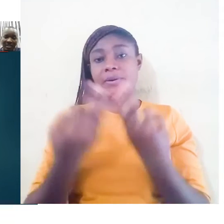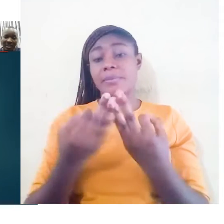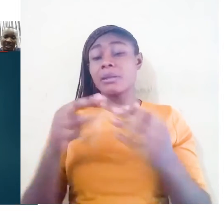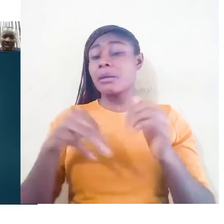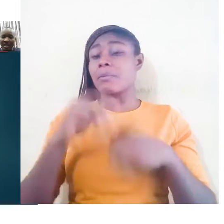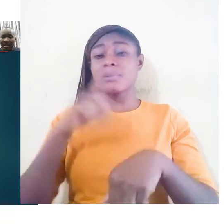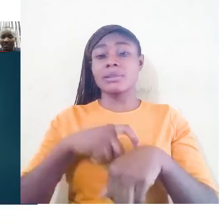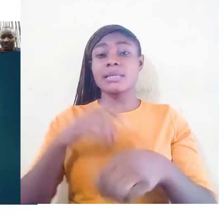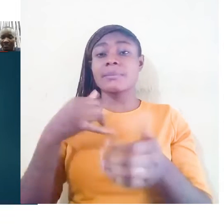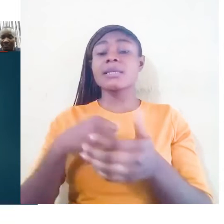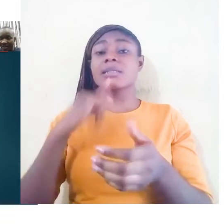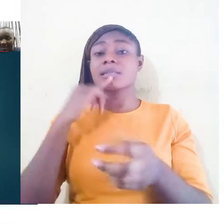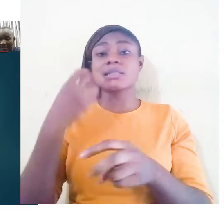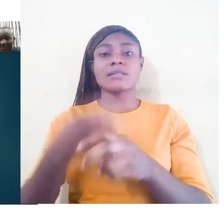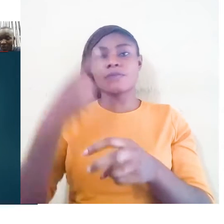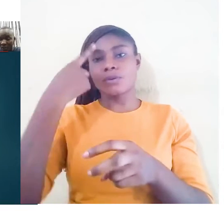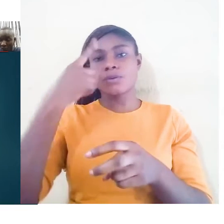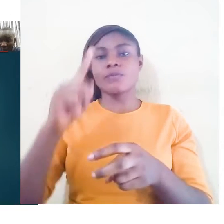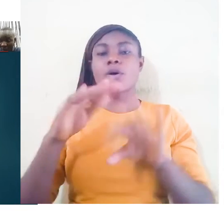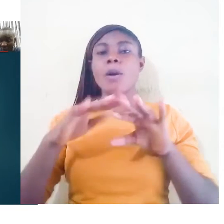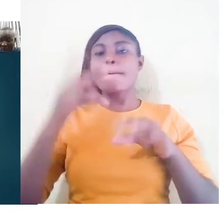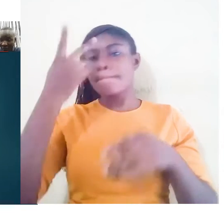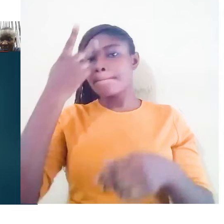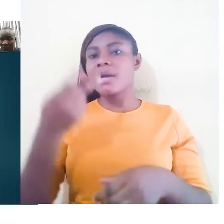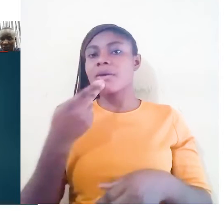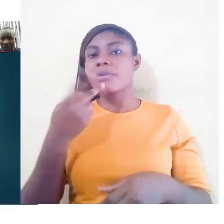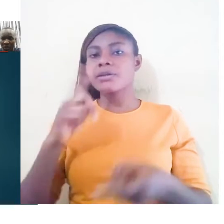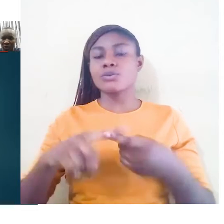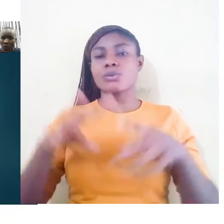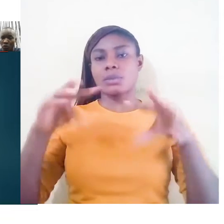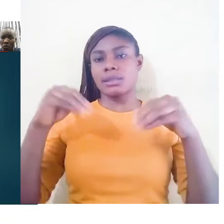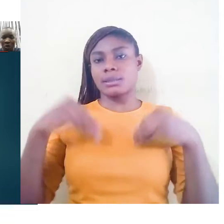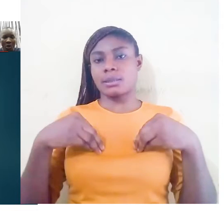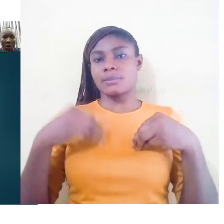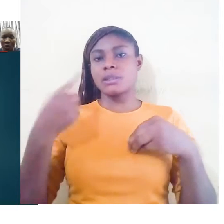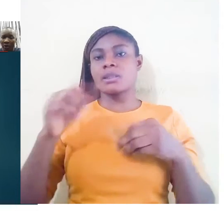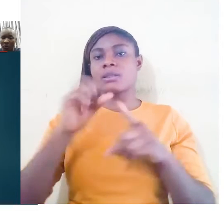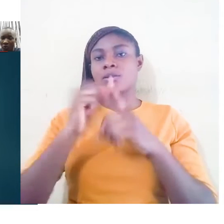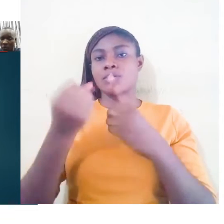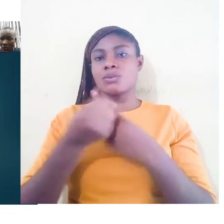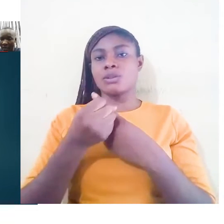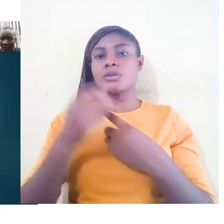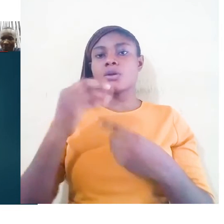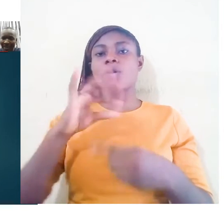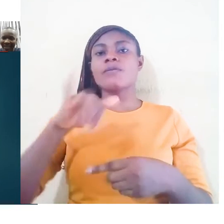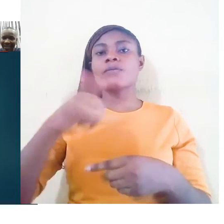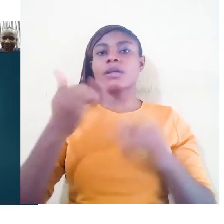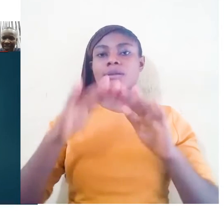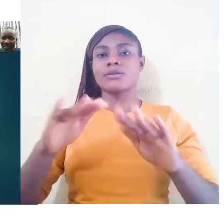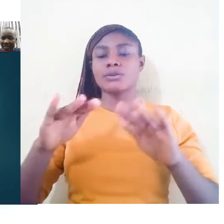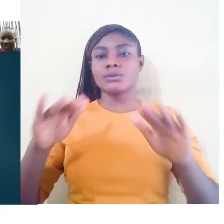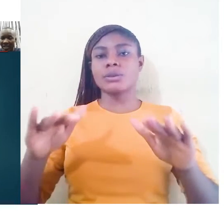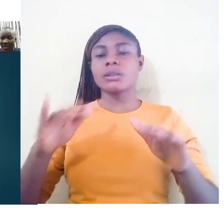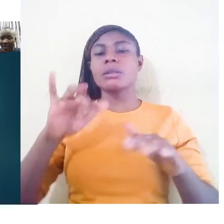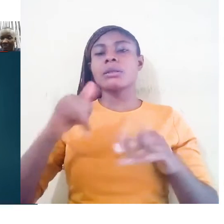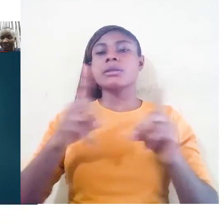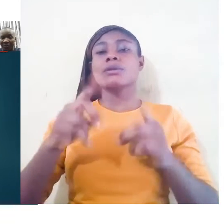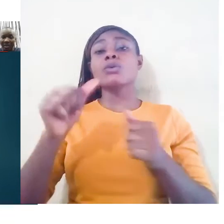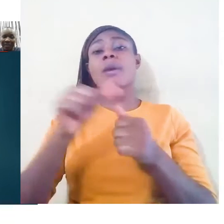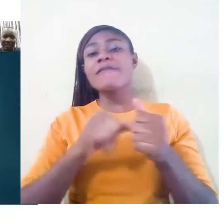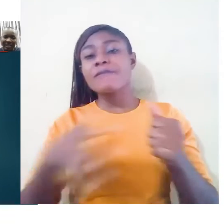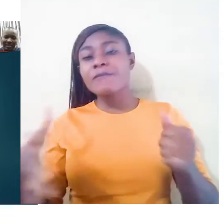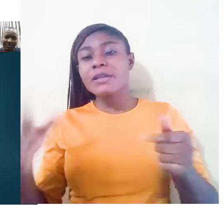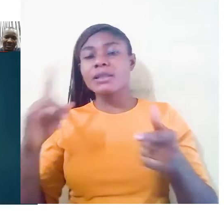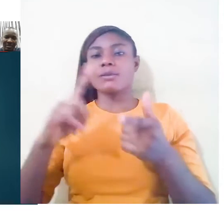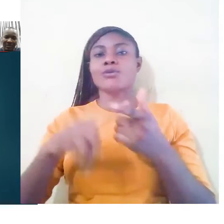accept the situation of their children, so they do all they could to try combat deafness before